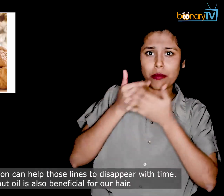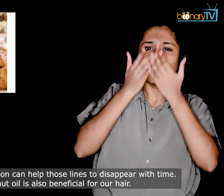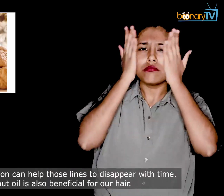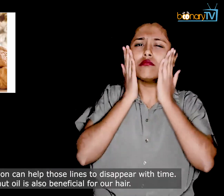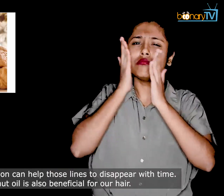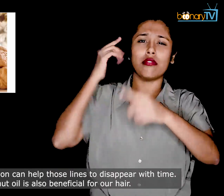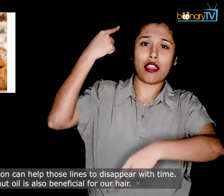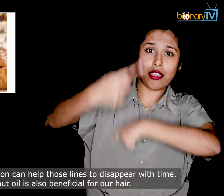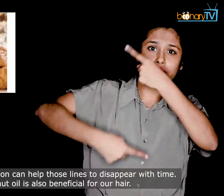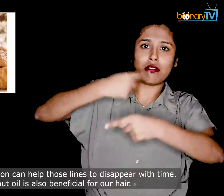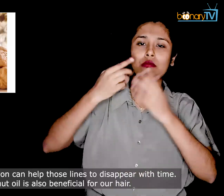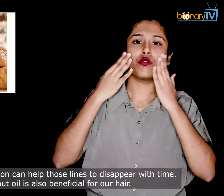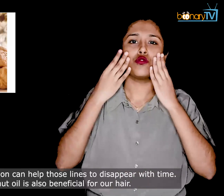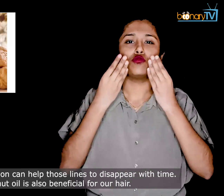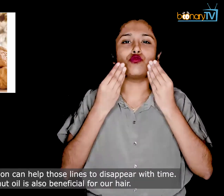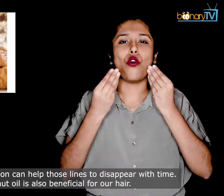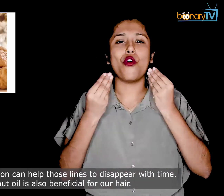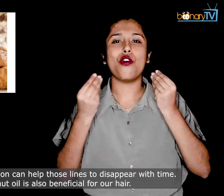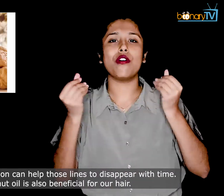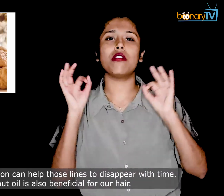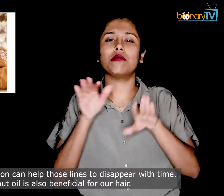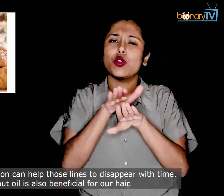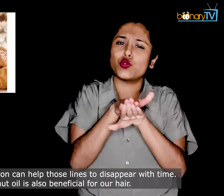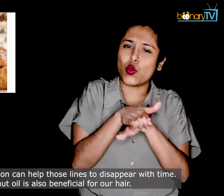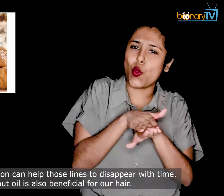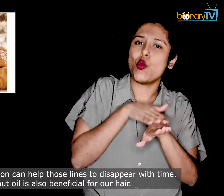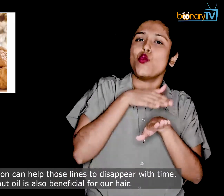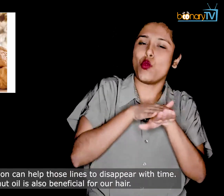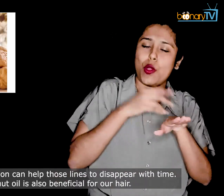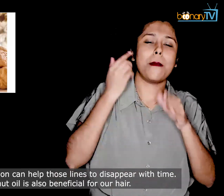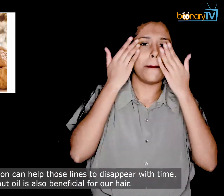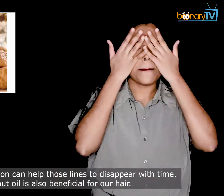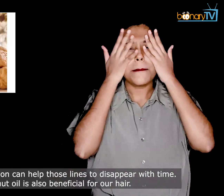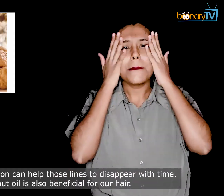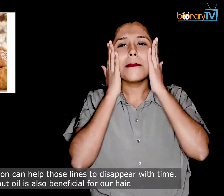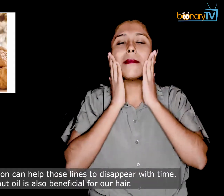regular application can help those lines to disappear with time